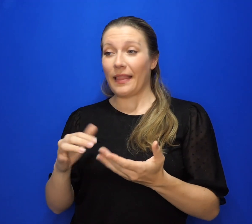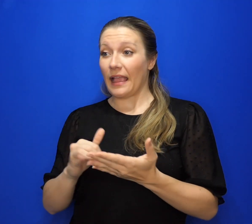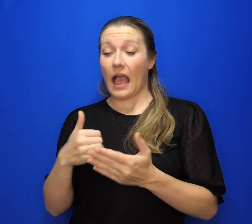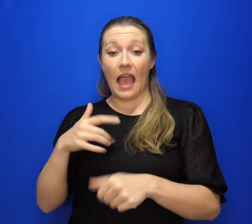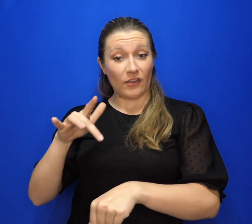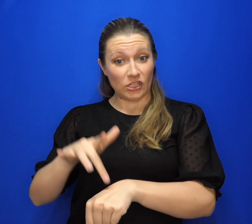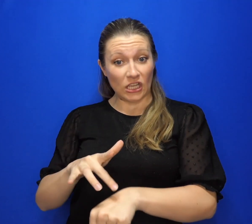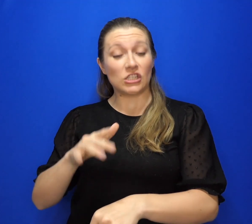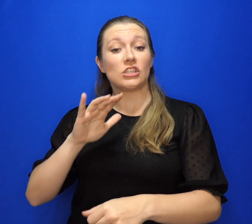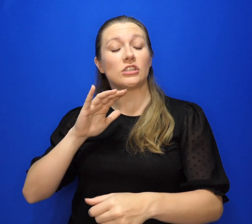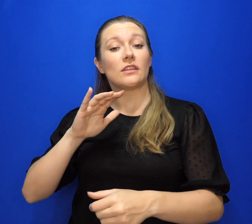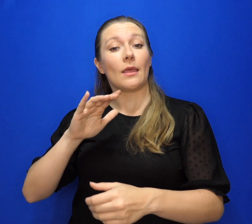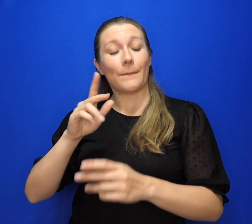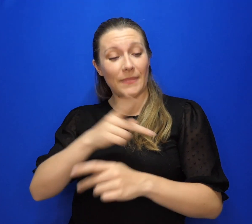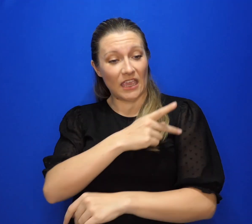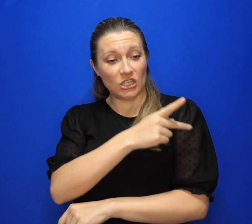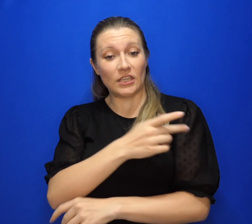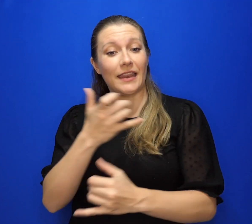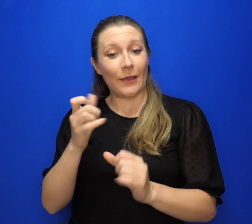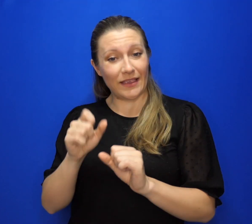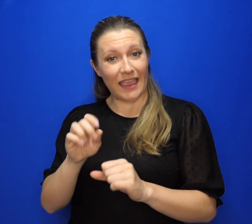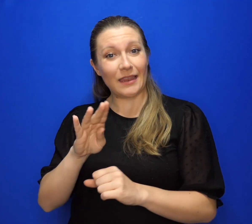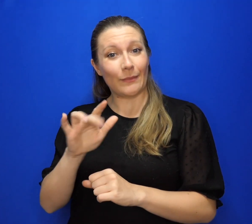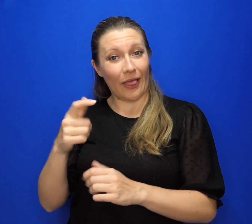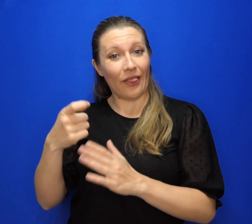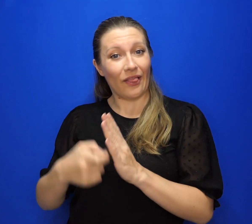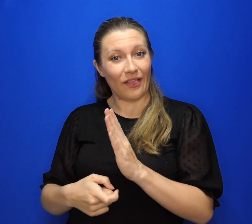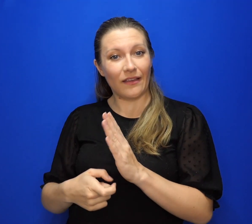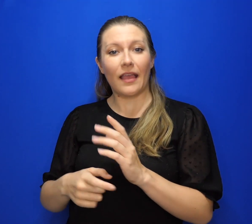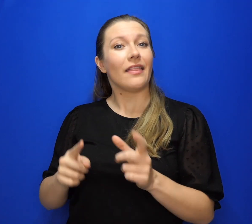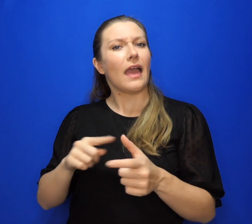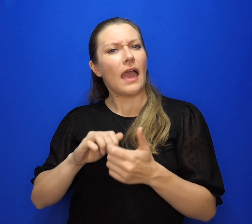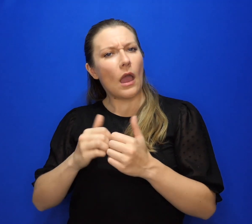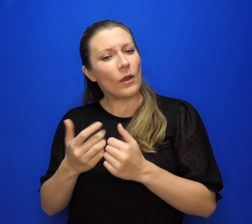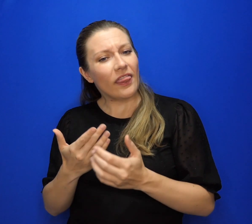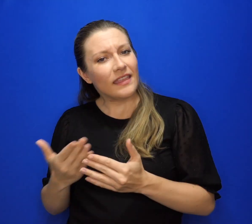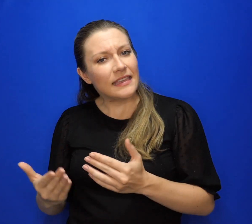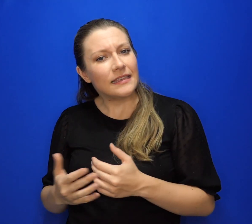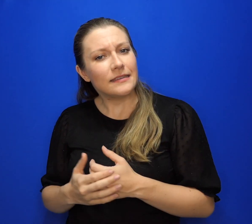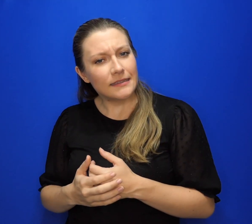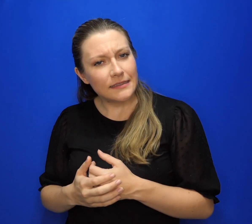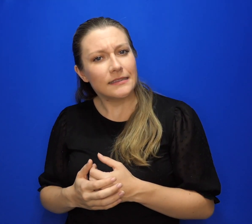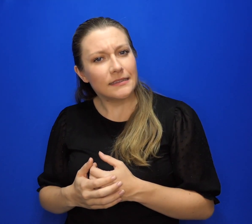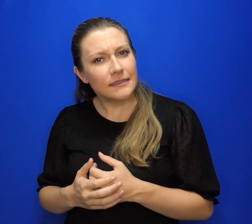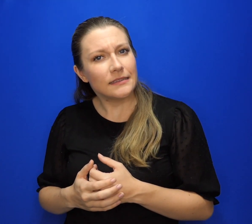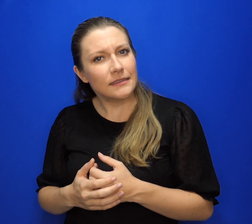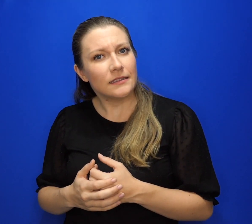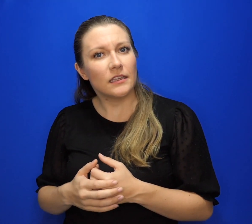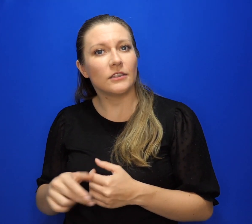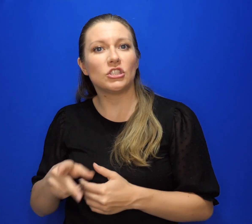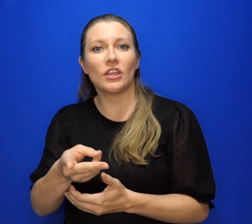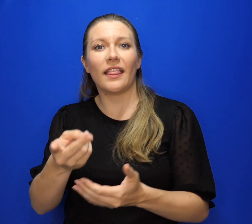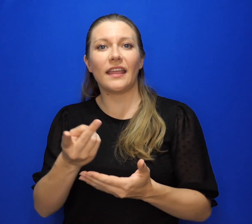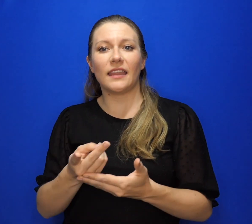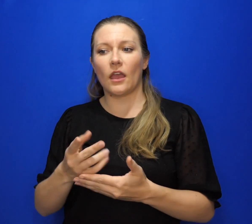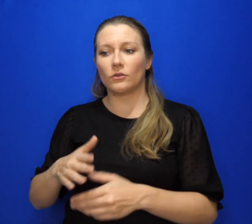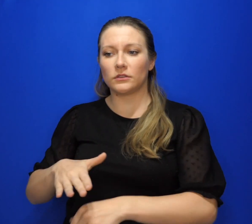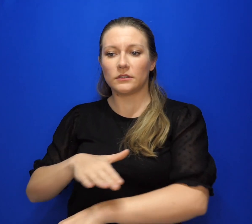bill. Right. It was a weird, and then she just, how are things? And then she'd lay down, rub Arden's sights a little